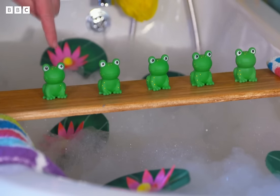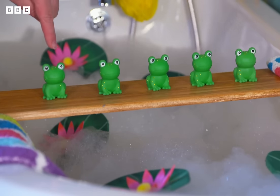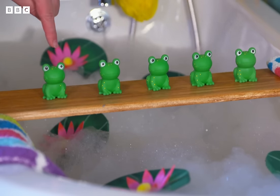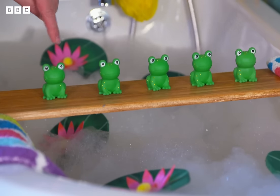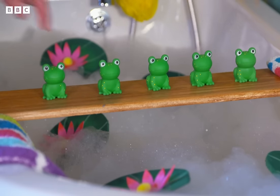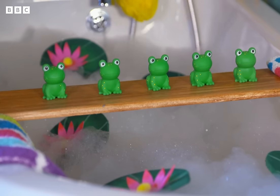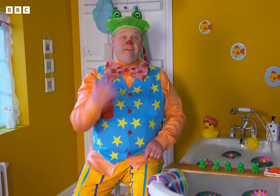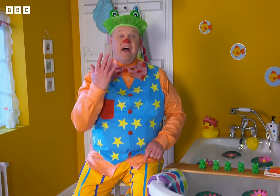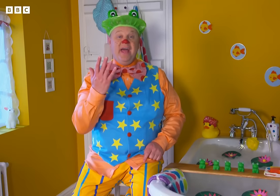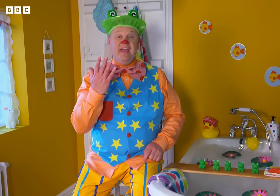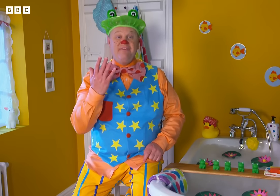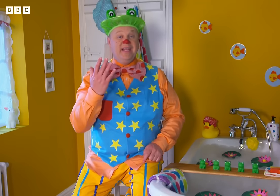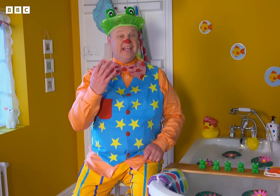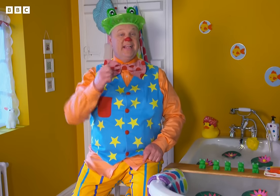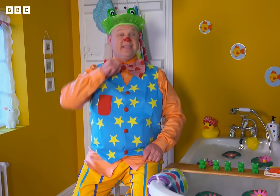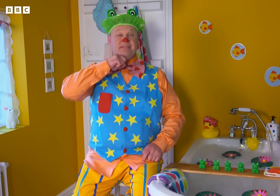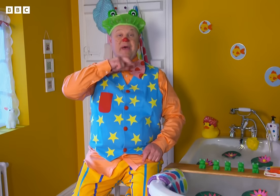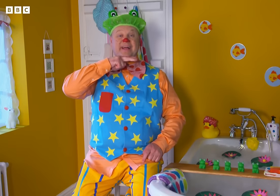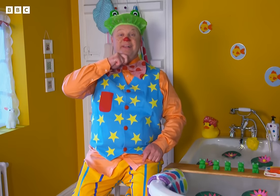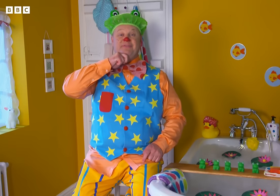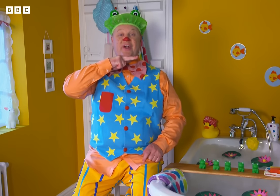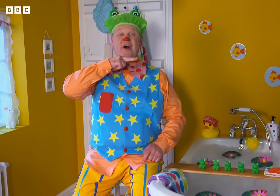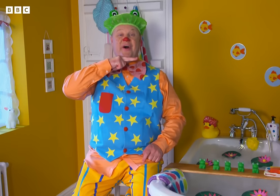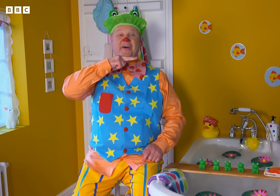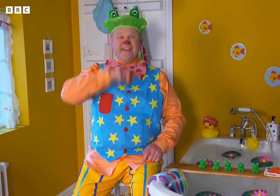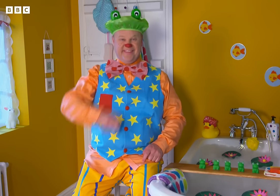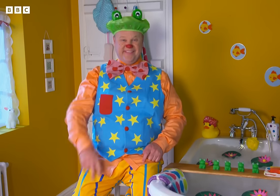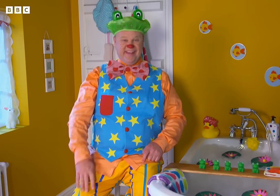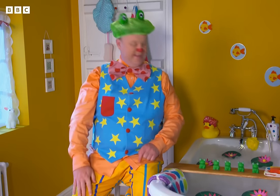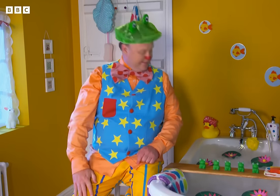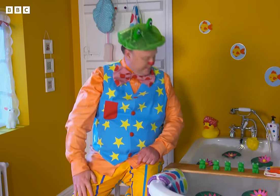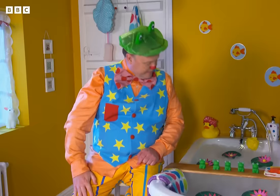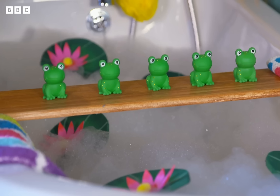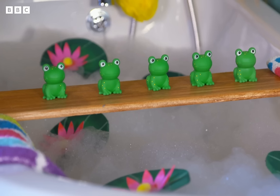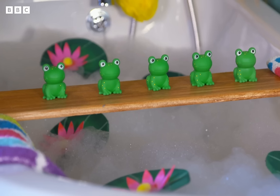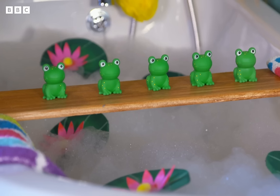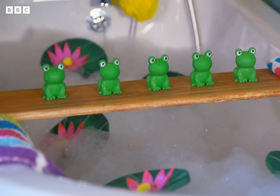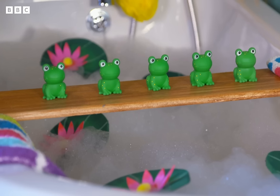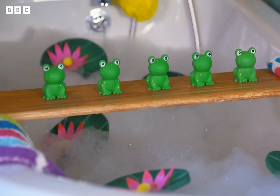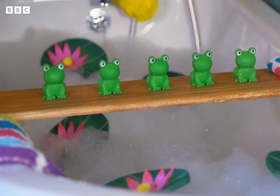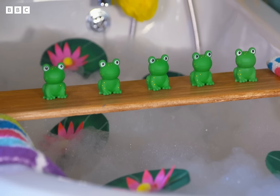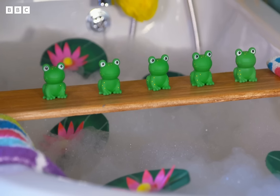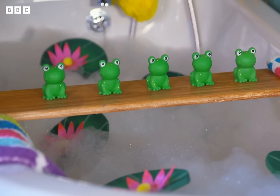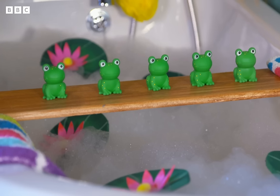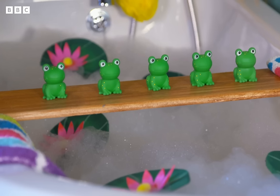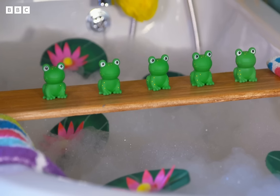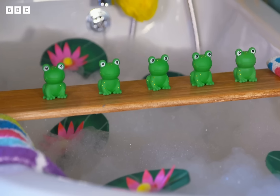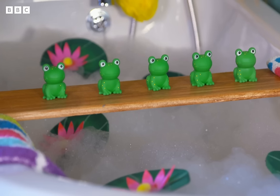One, two, three, four, five. Five little speckled frogs. Do you know a song about speckled frogs, Mr.